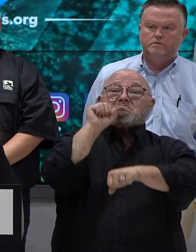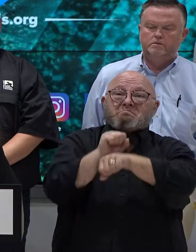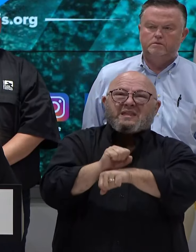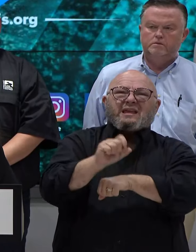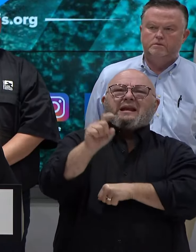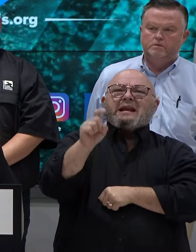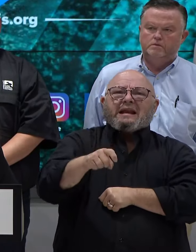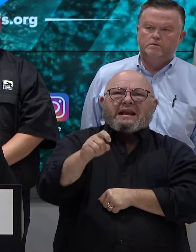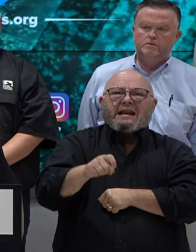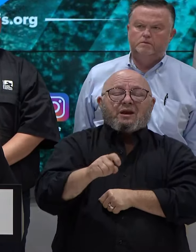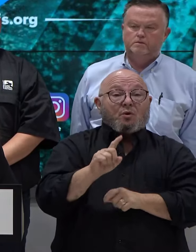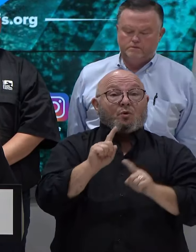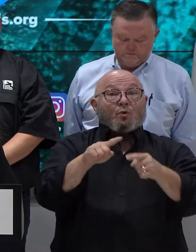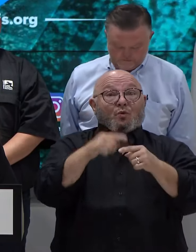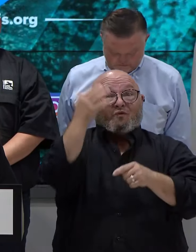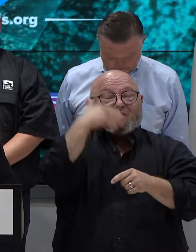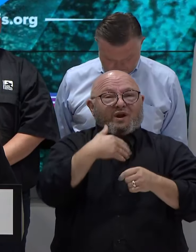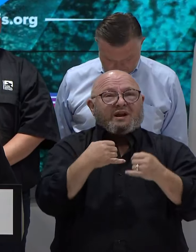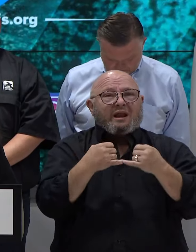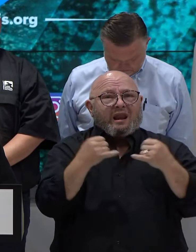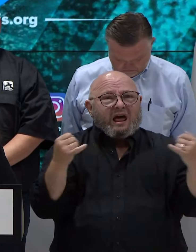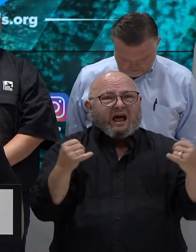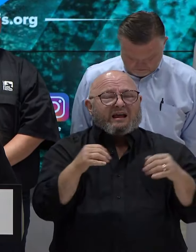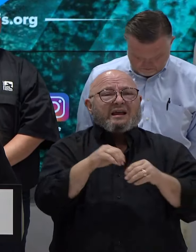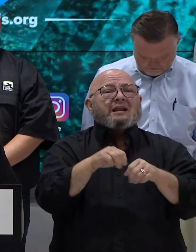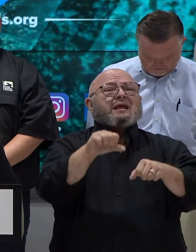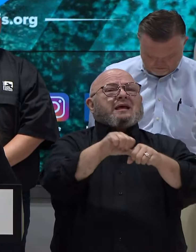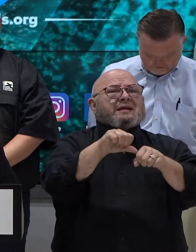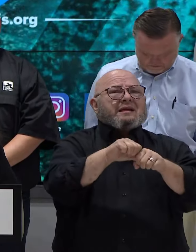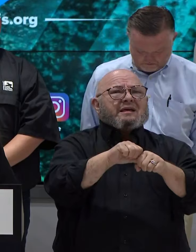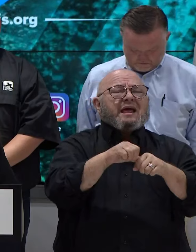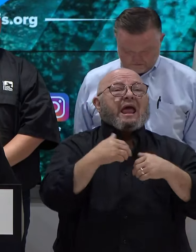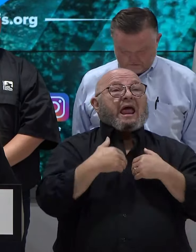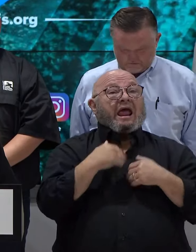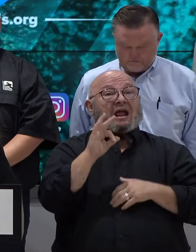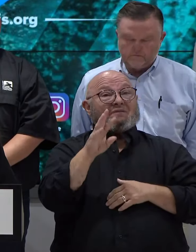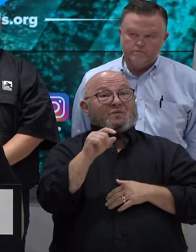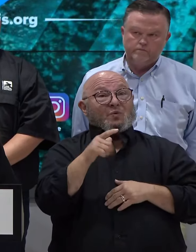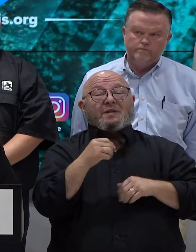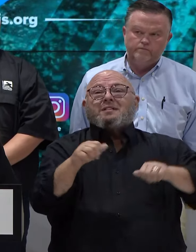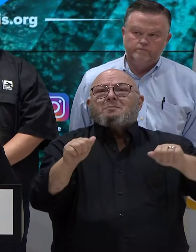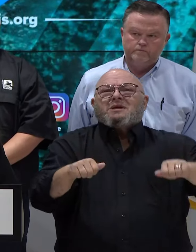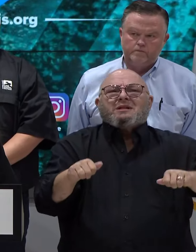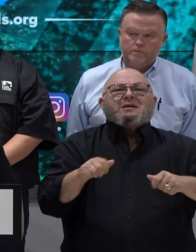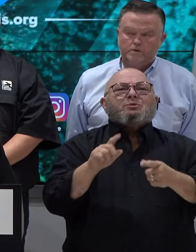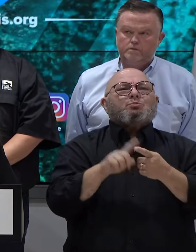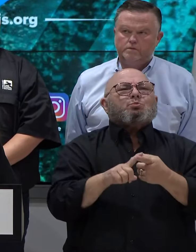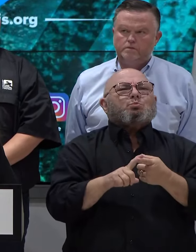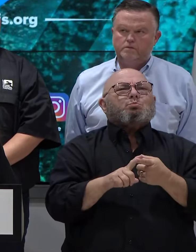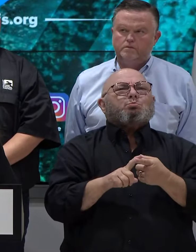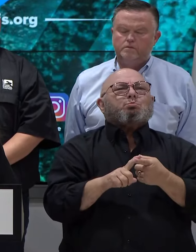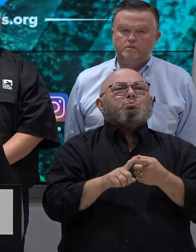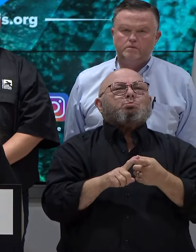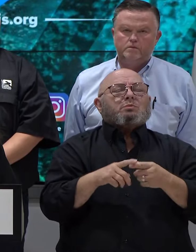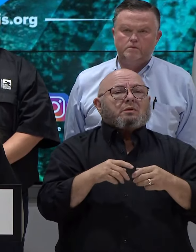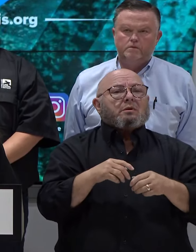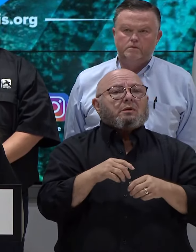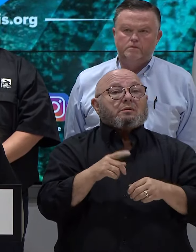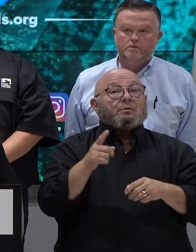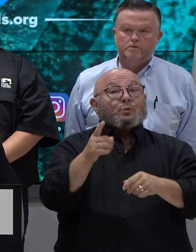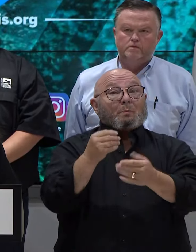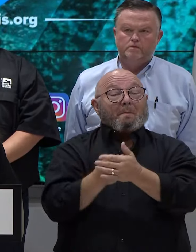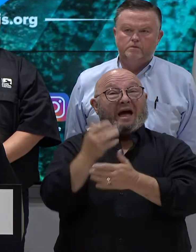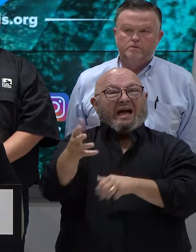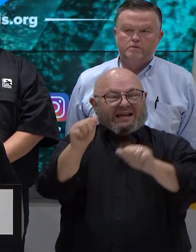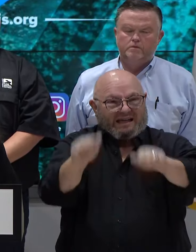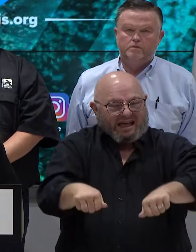If you do manage to get to the front of the line in one of the gas stations that has fuel and the ability to distribute it. So if